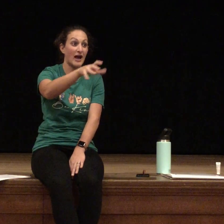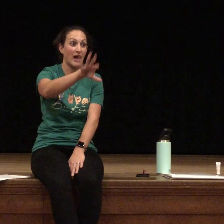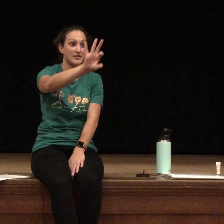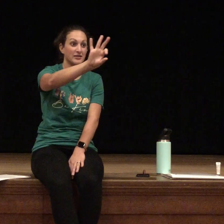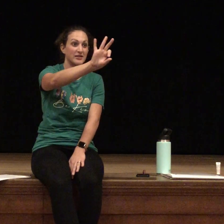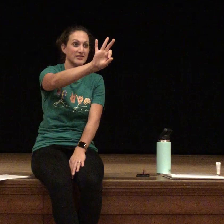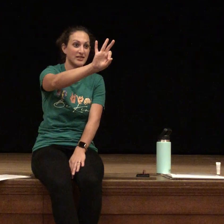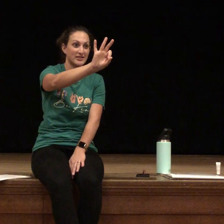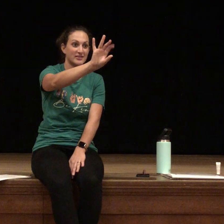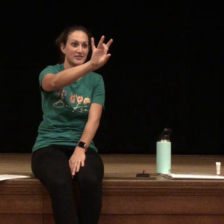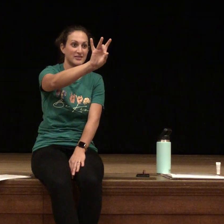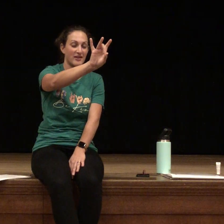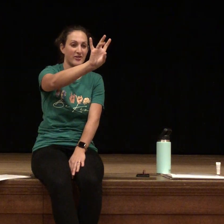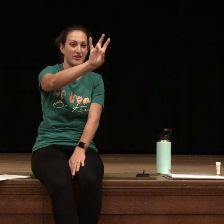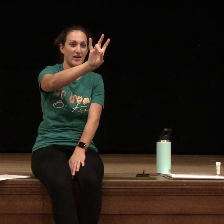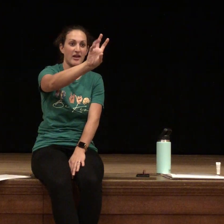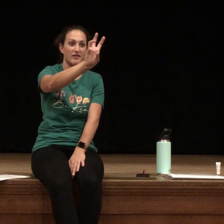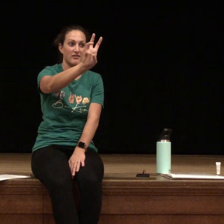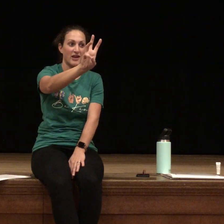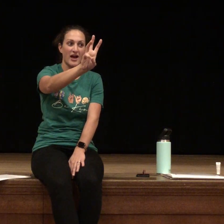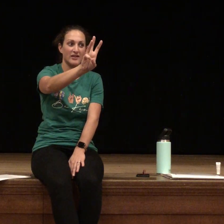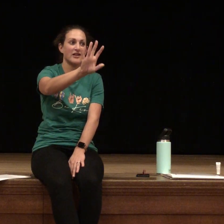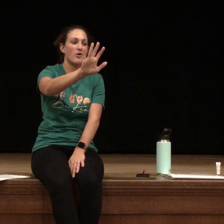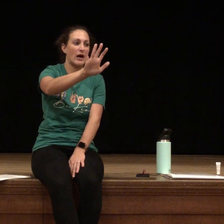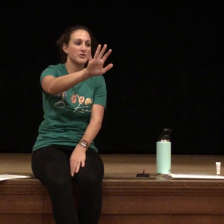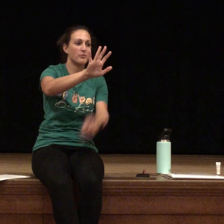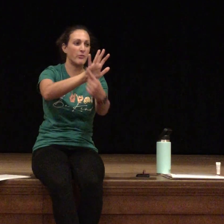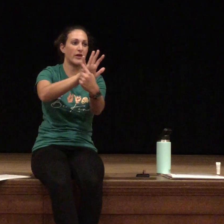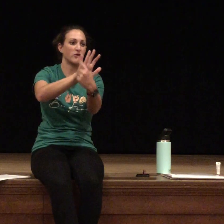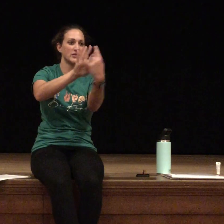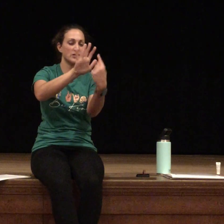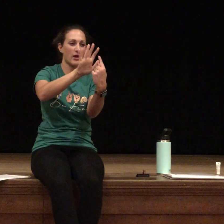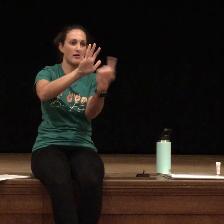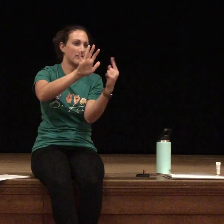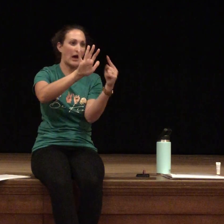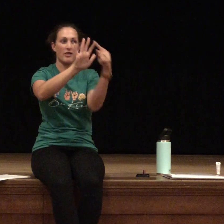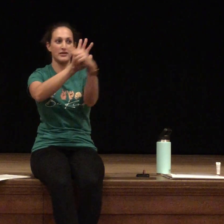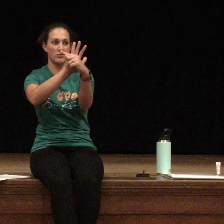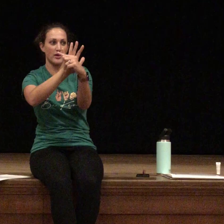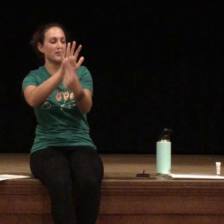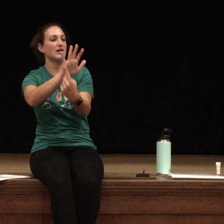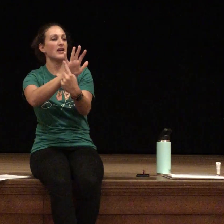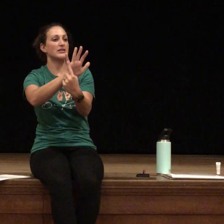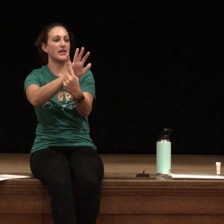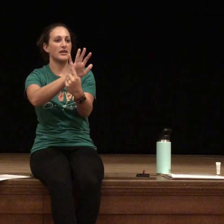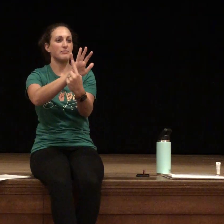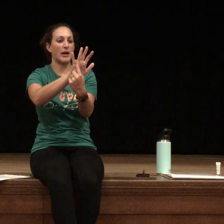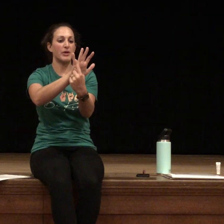not 6, 7, 8, 9. What helps me remember that it goes this way and not this way is that my